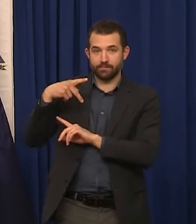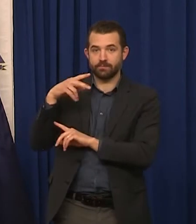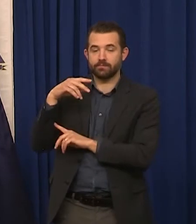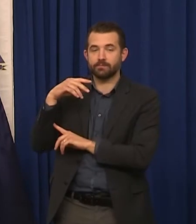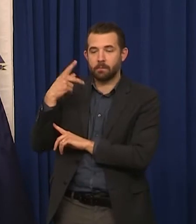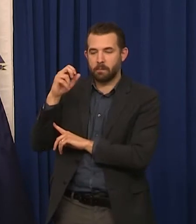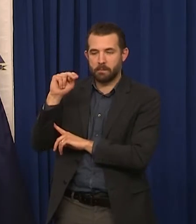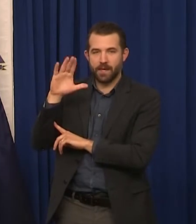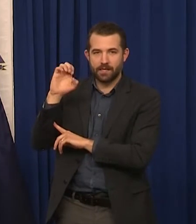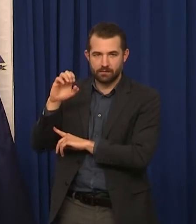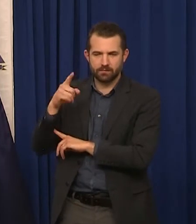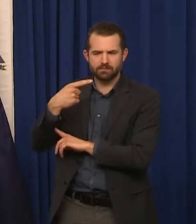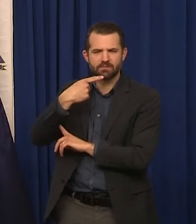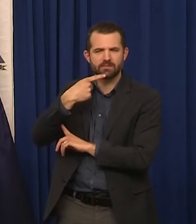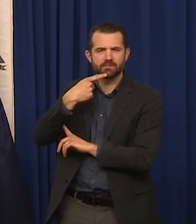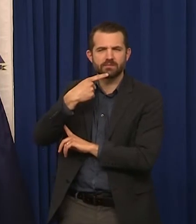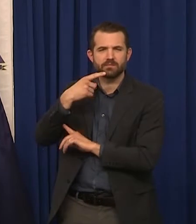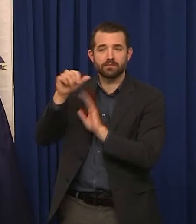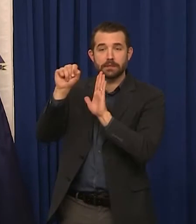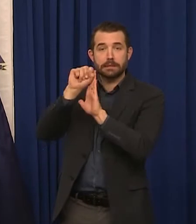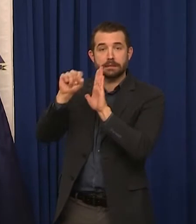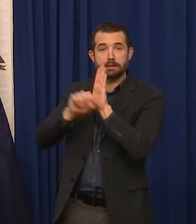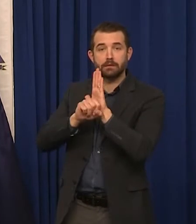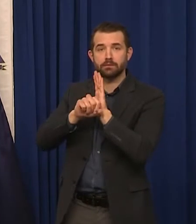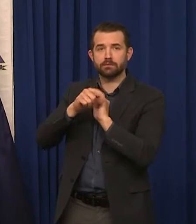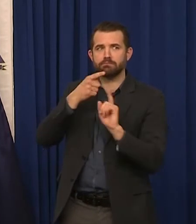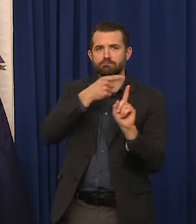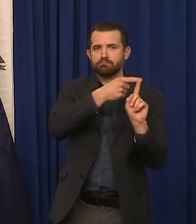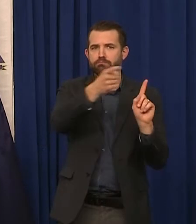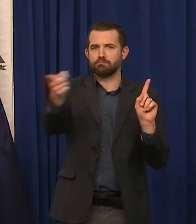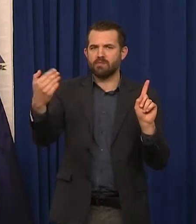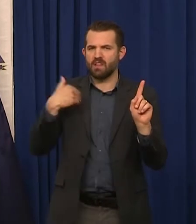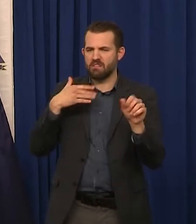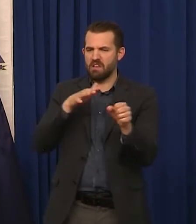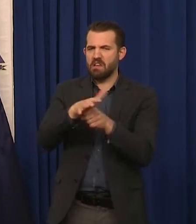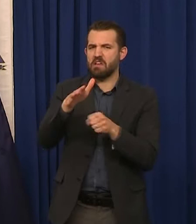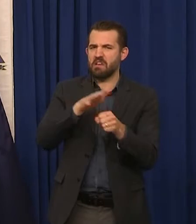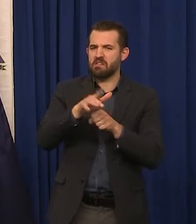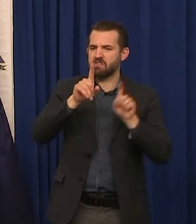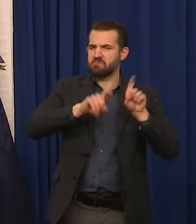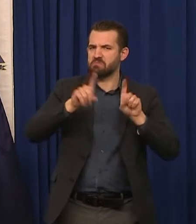enough COVID-19 tests to start to reopen. I think you disagree with that, correct?